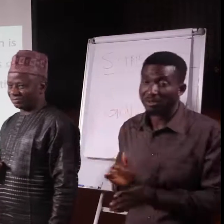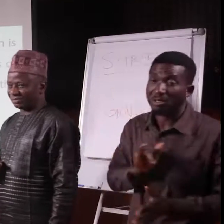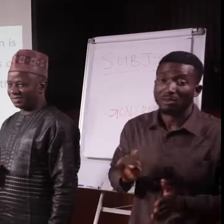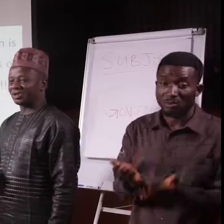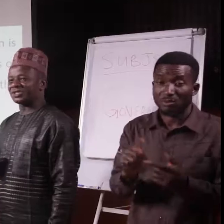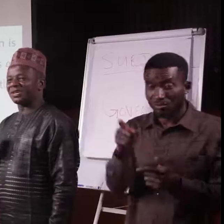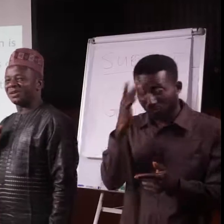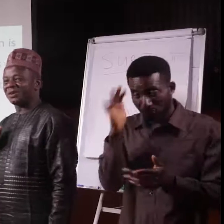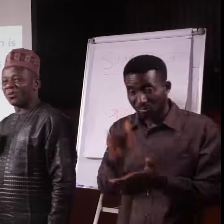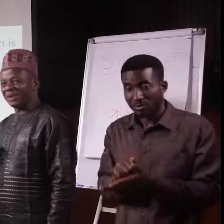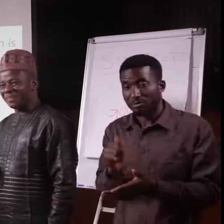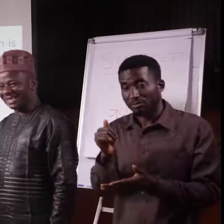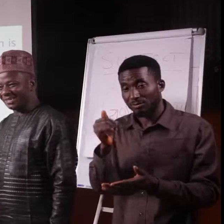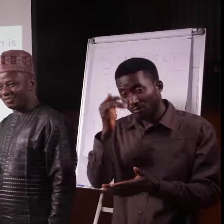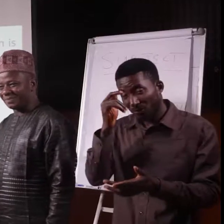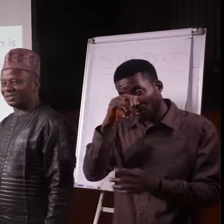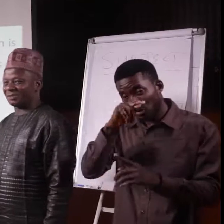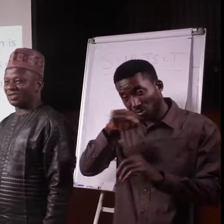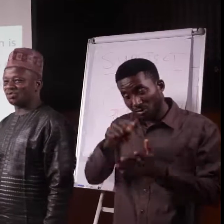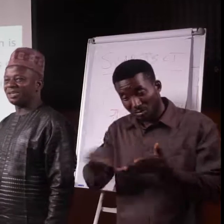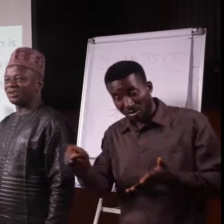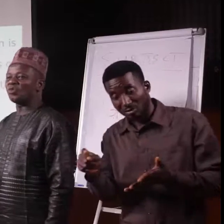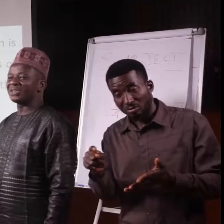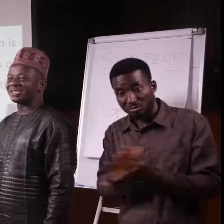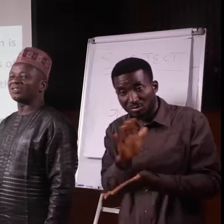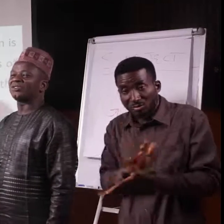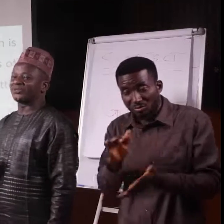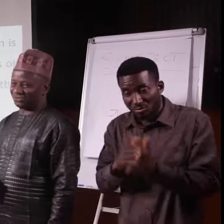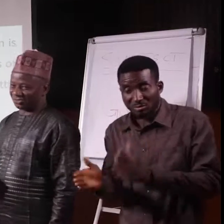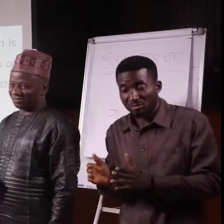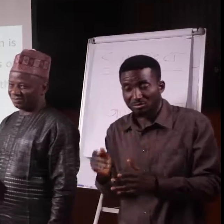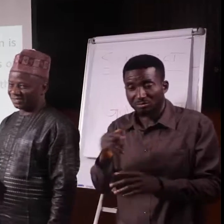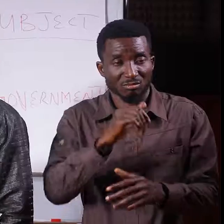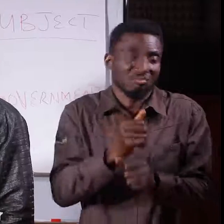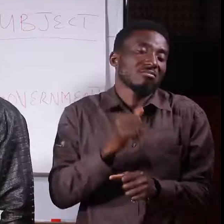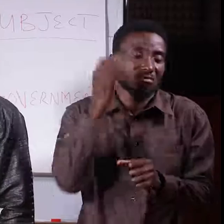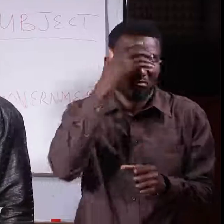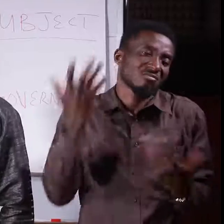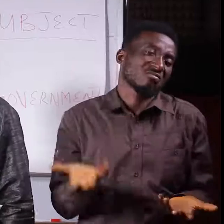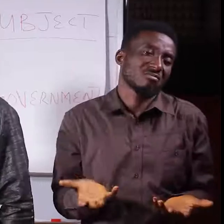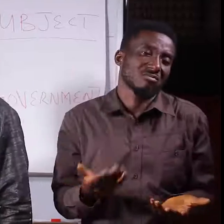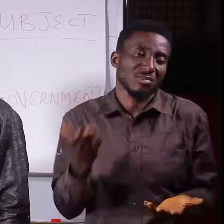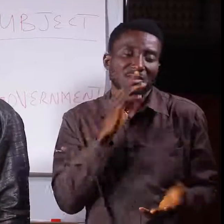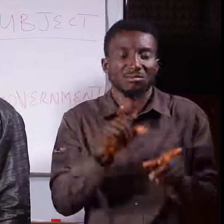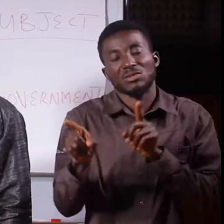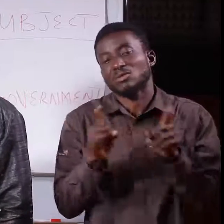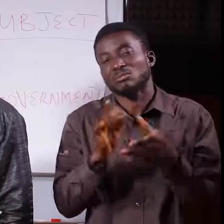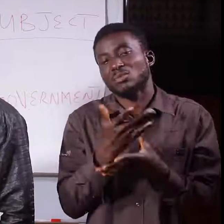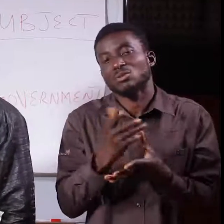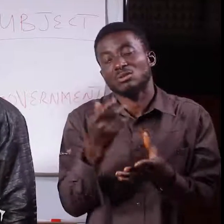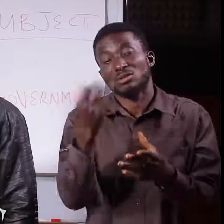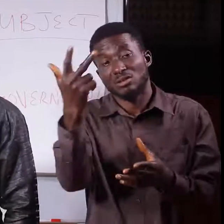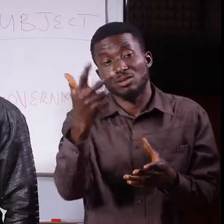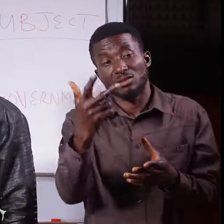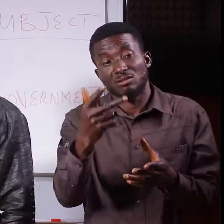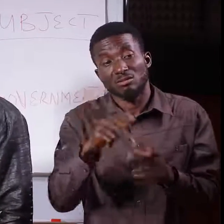note, because when marking scripts, students always get confused. There is difference between the 3